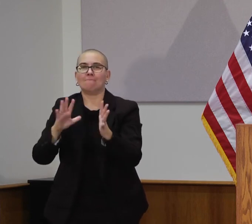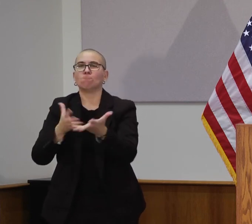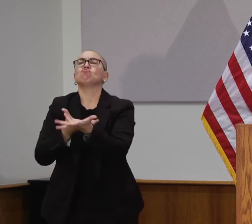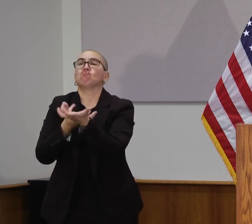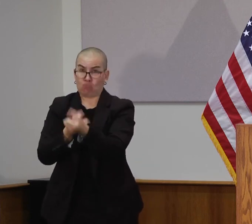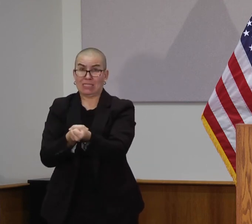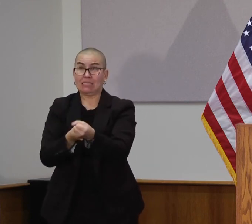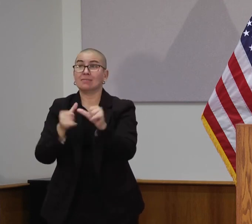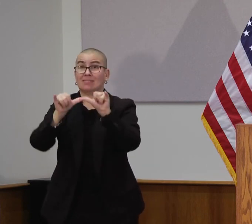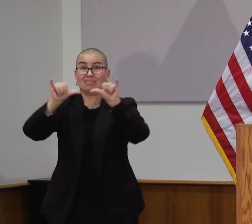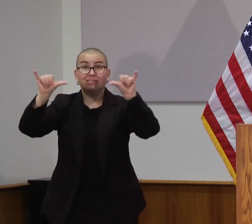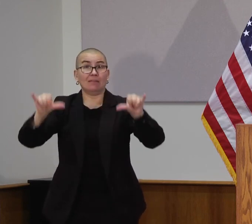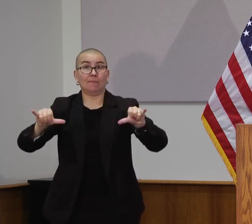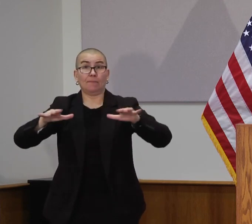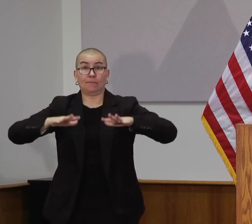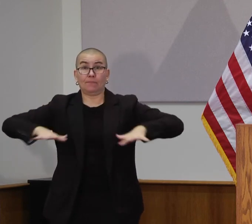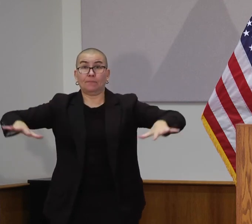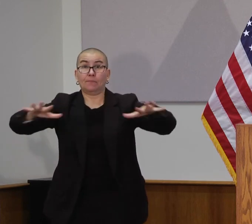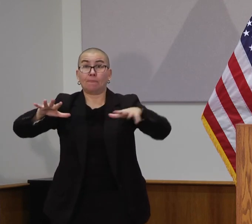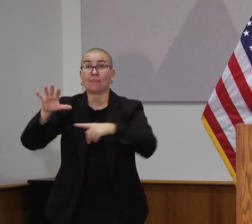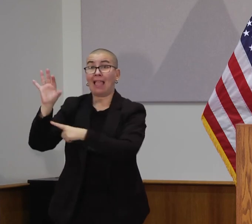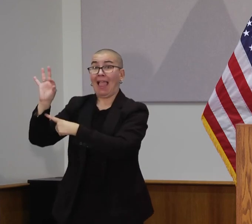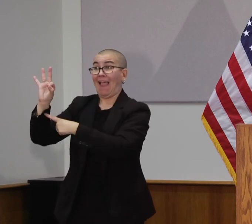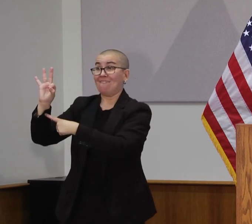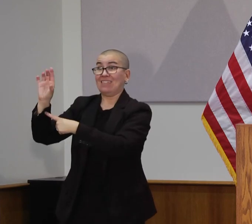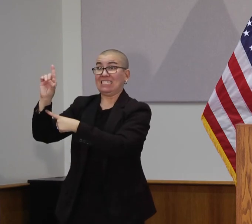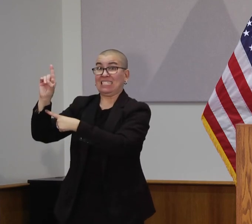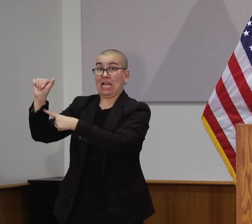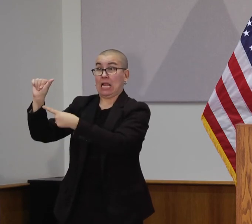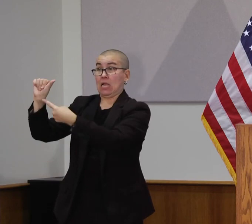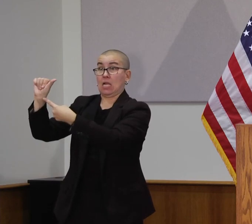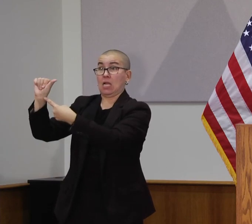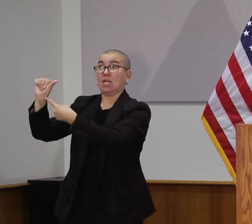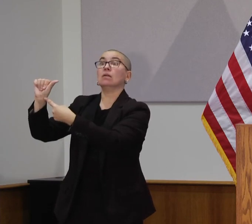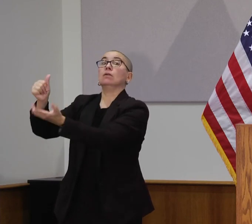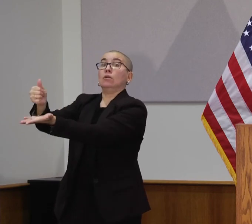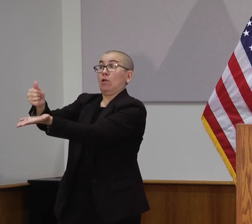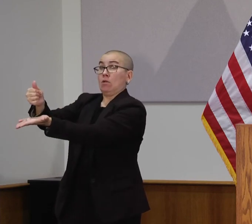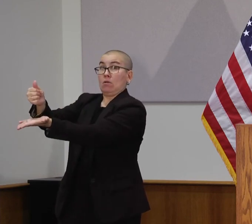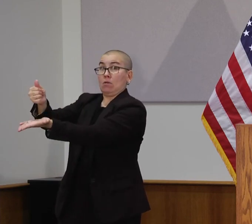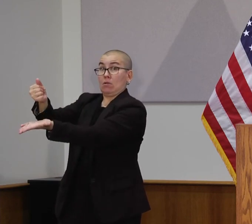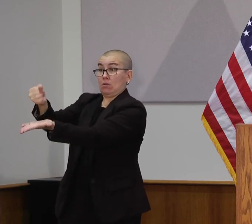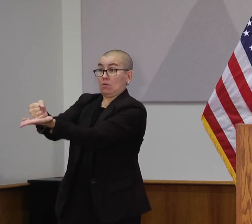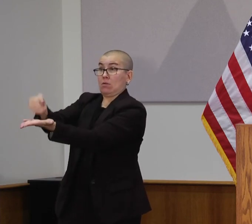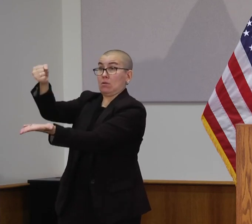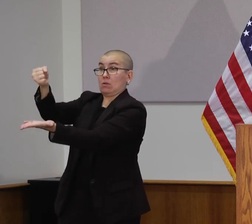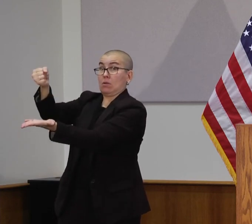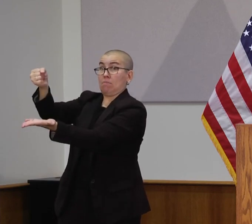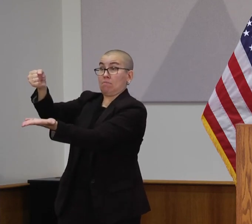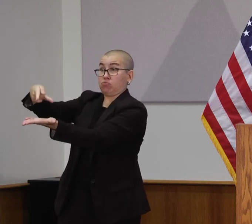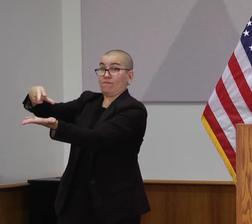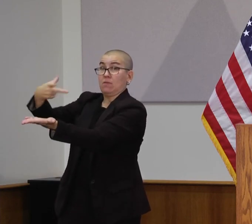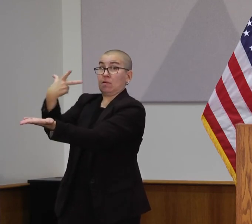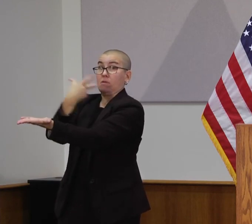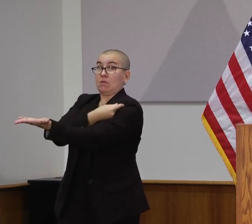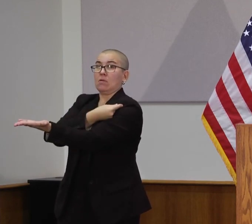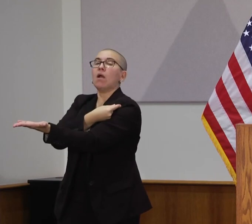the vaccine itself and vaccine safety, but this distribution piece, a lot of work has gone into that. So I'll let Jan maybe speak to that.